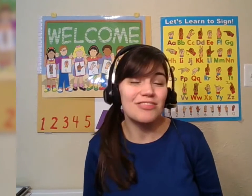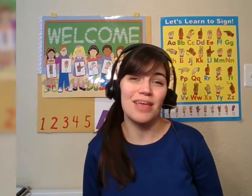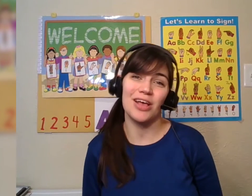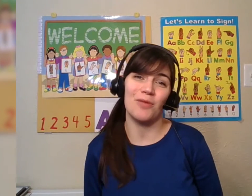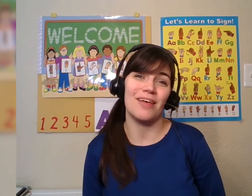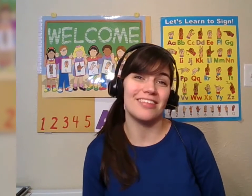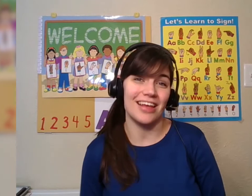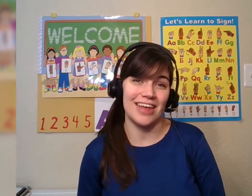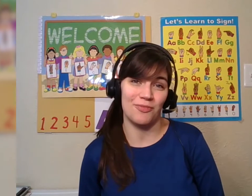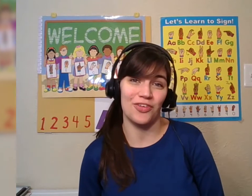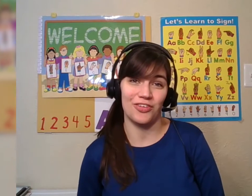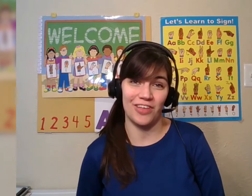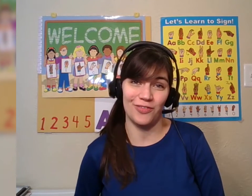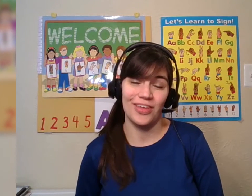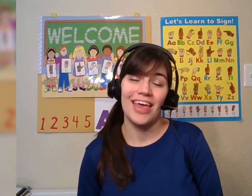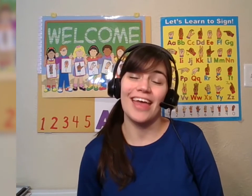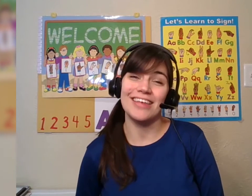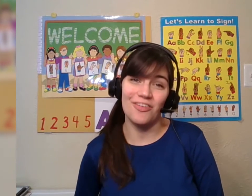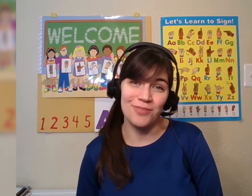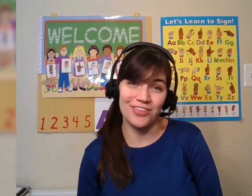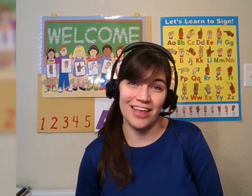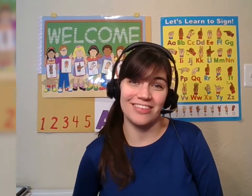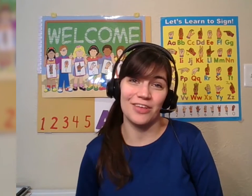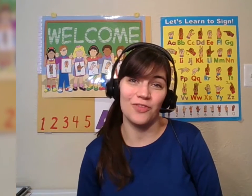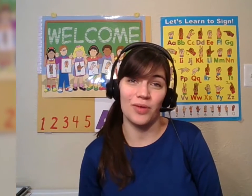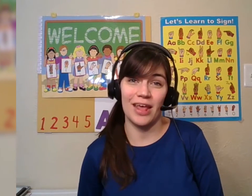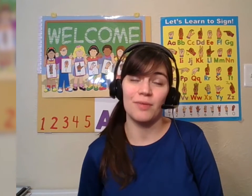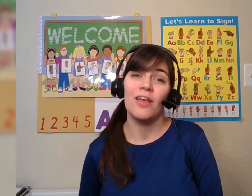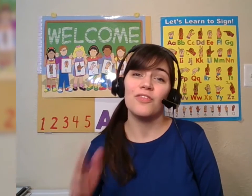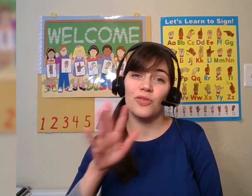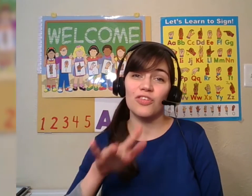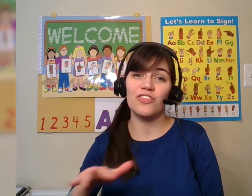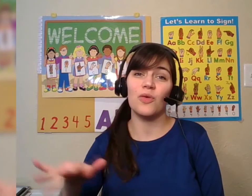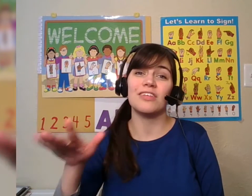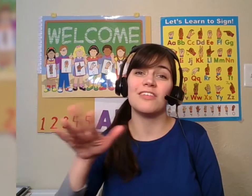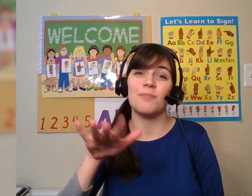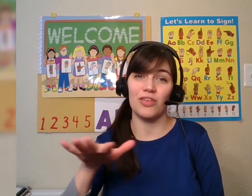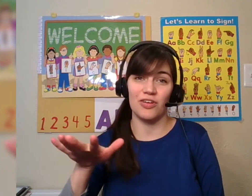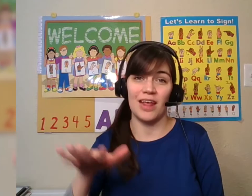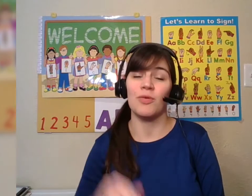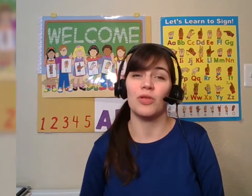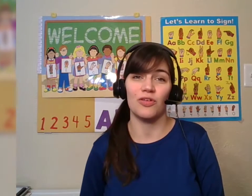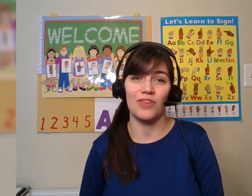make up a sign name for yourself. A deaf person has to give you a name. So you're just going to spell your name with your